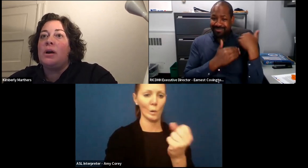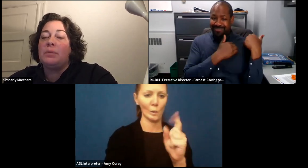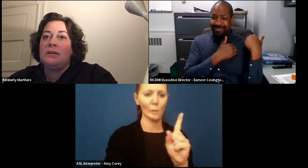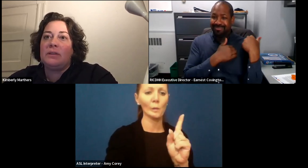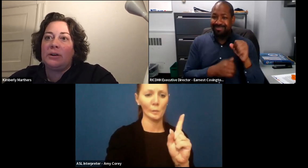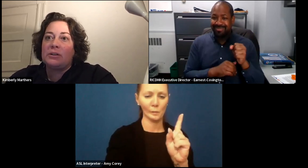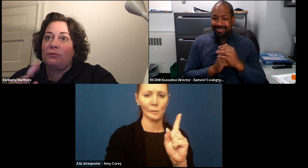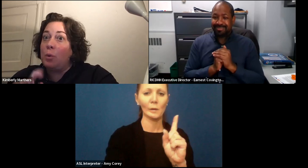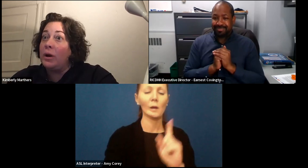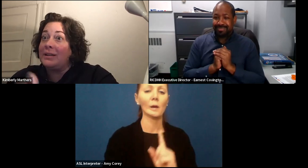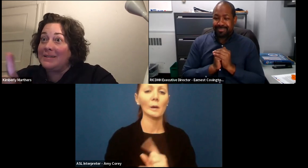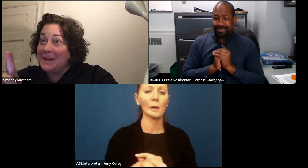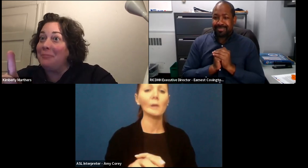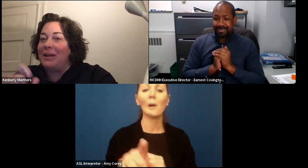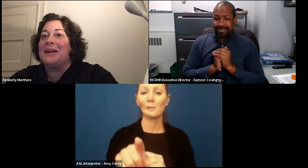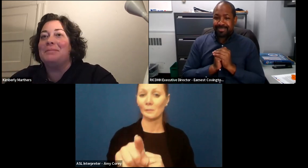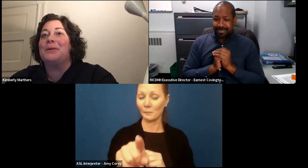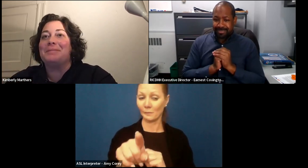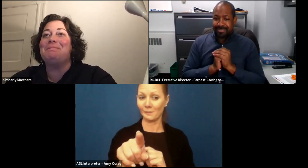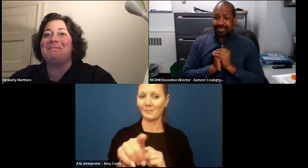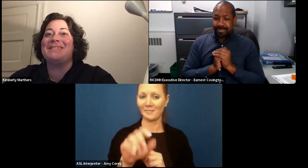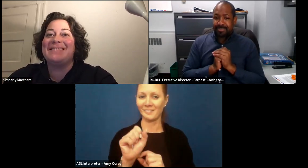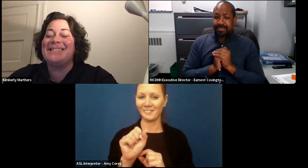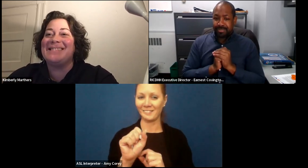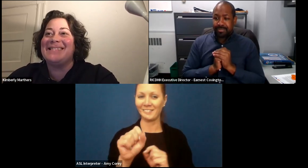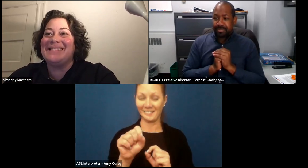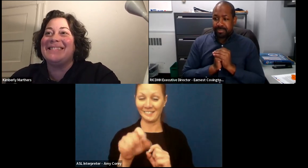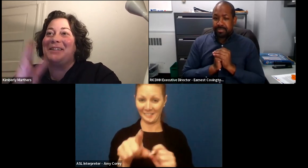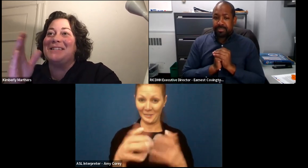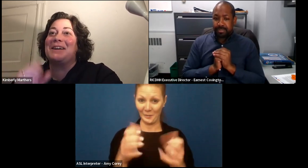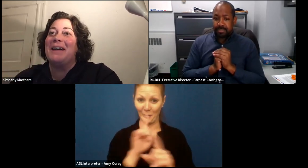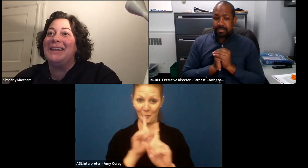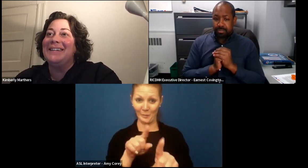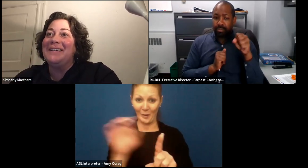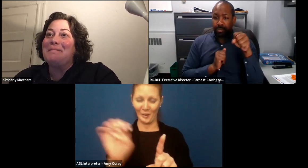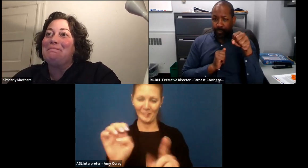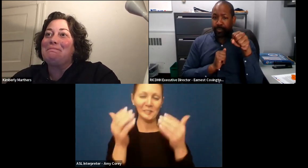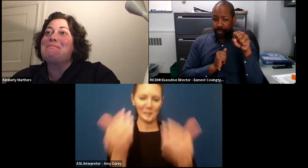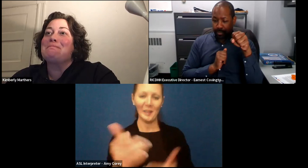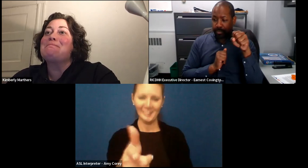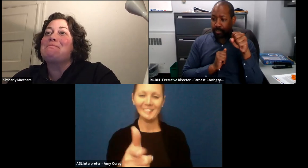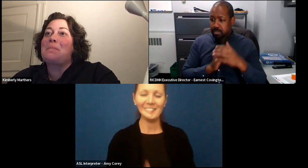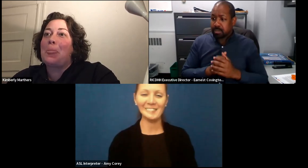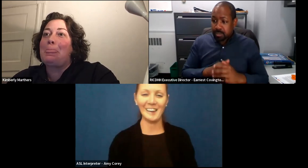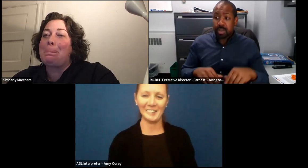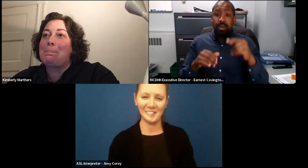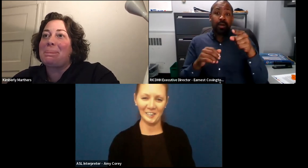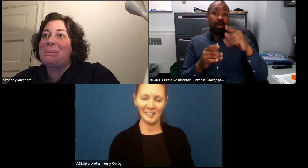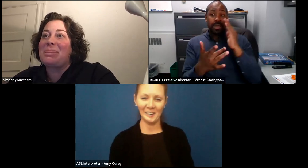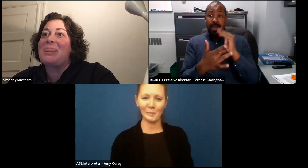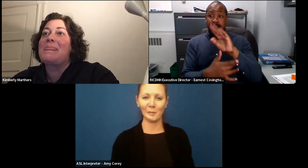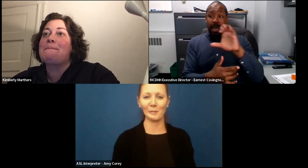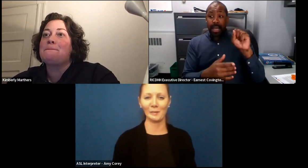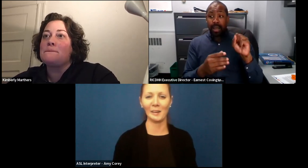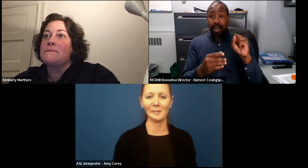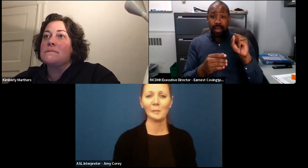I do not believe that there is a report at this time. Right, yeah, okay. Ernest, go ahead. Yes, sorry, that